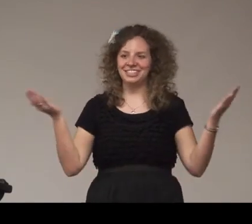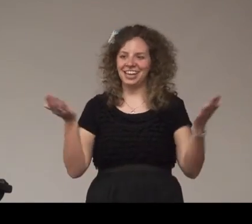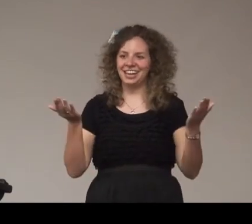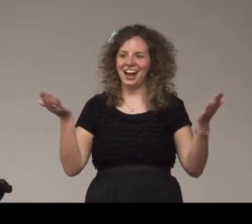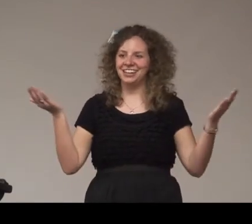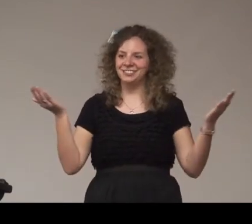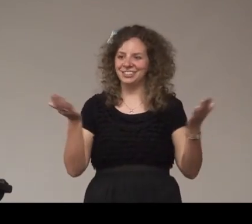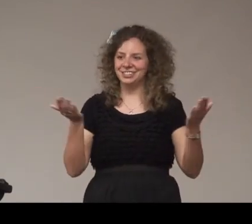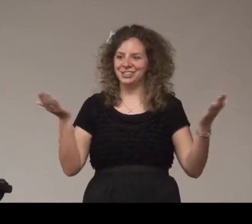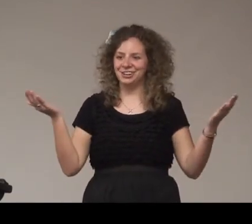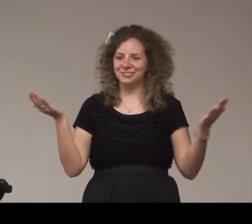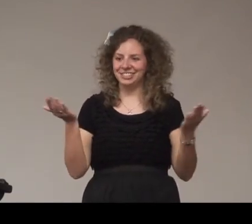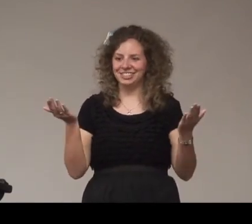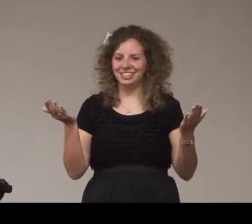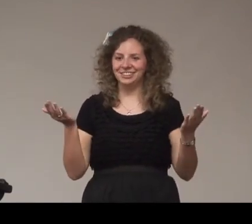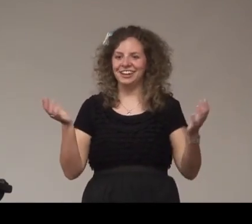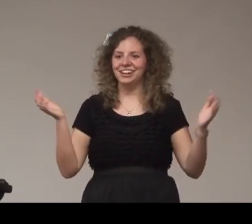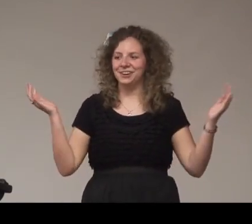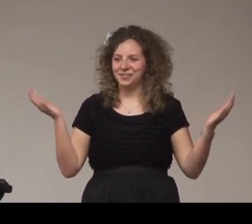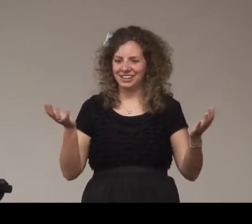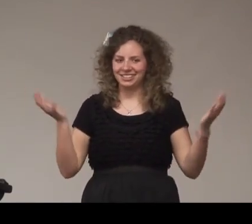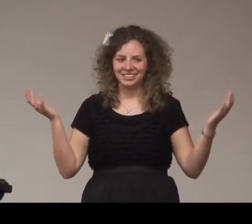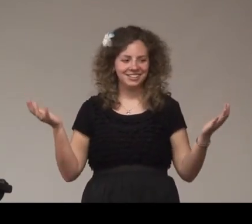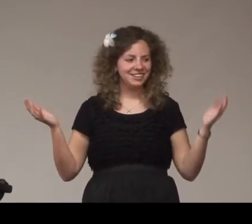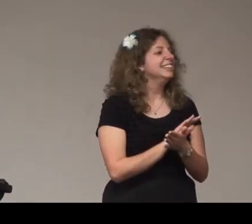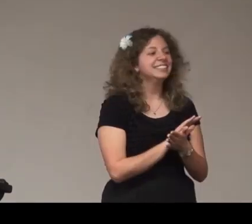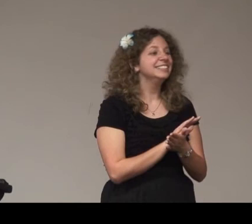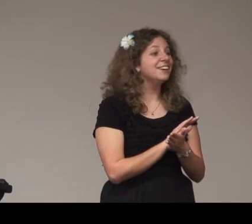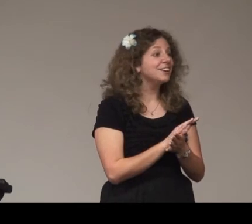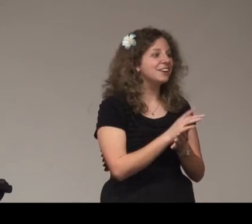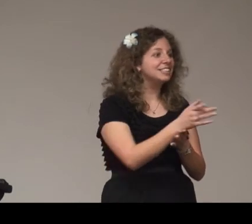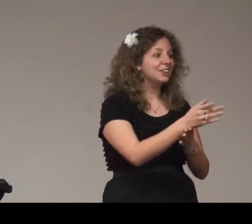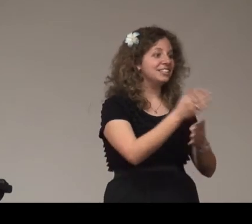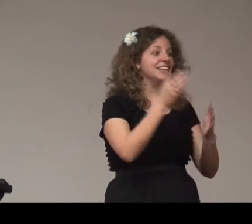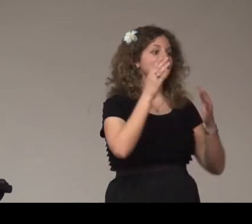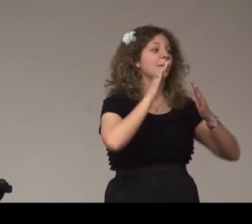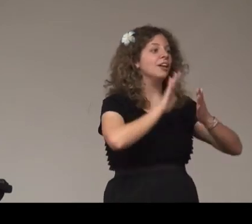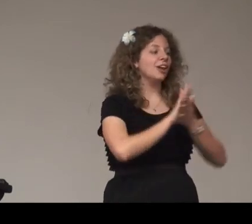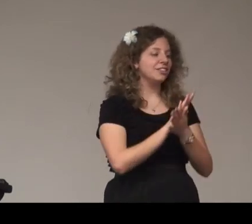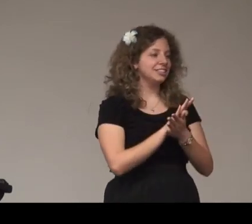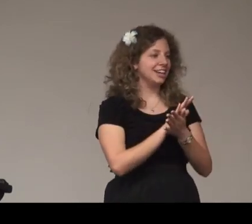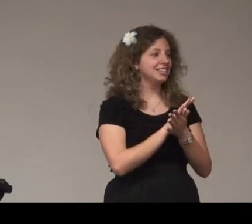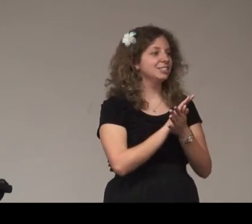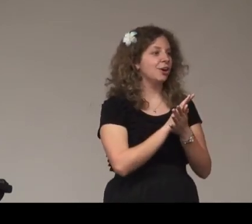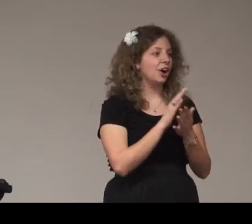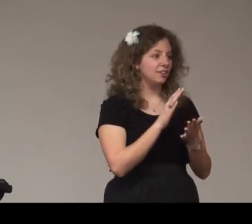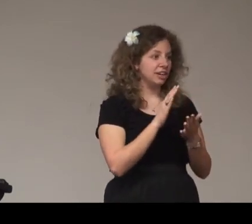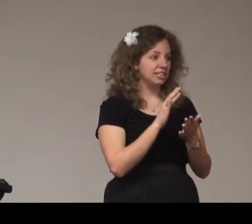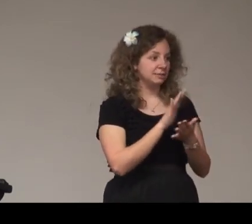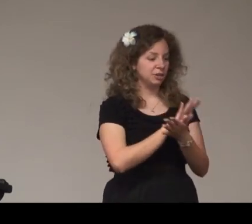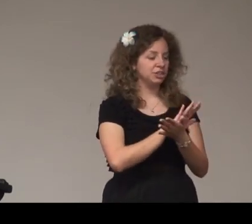staying kind of in this general vicinity right here. What? No, it's good, yes. So a lot of the signs, though, are very similar. And